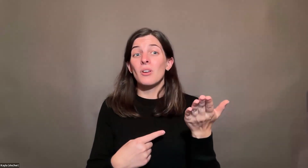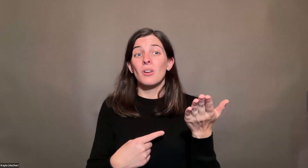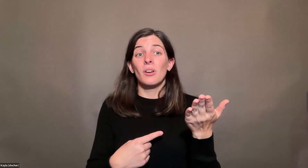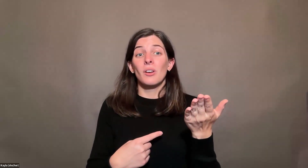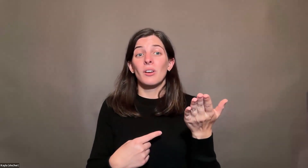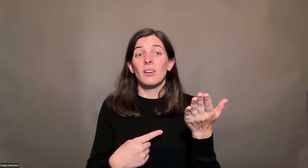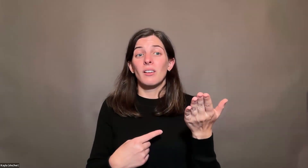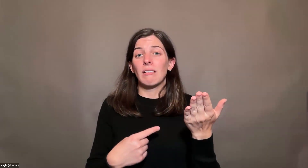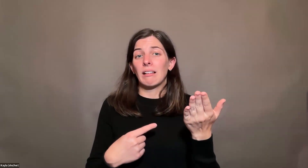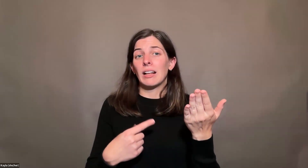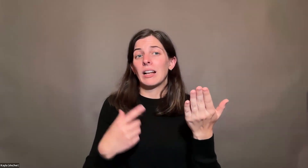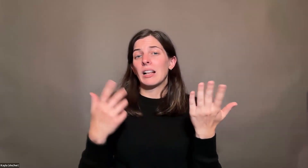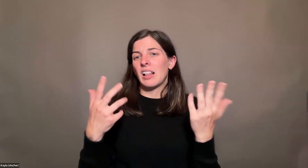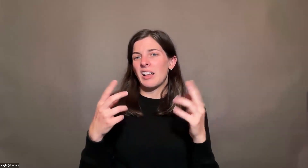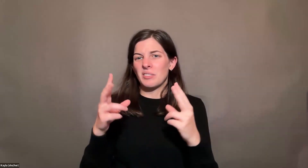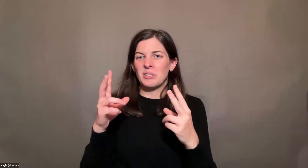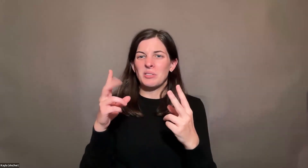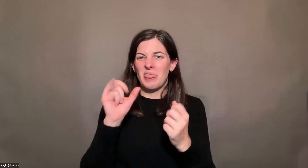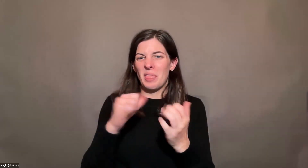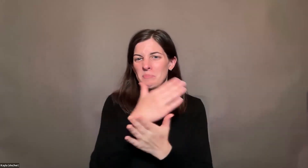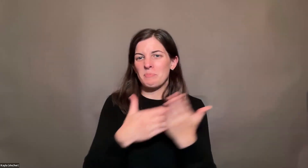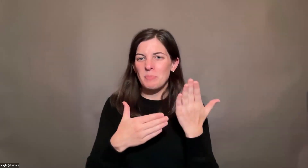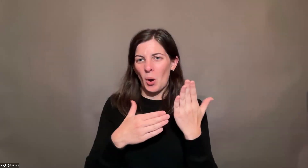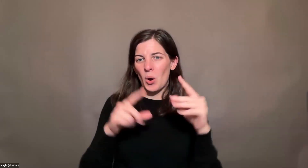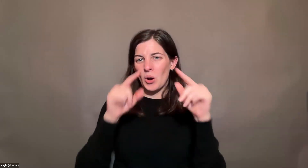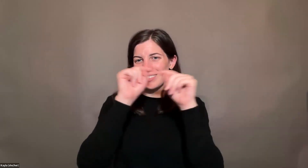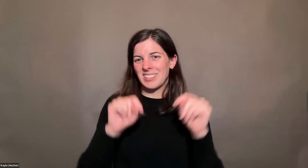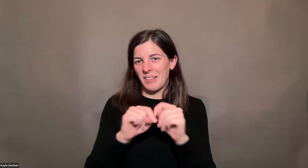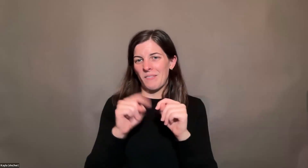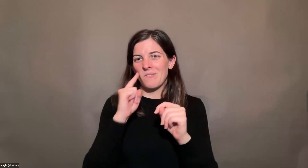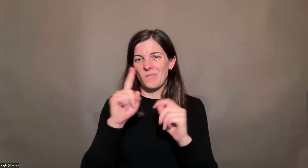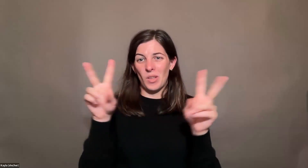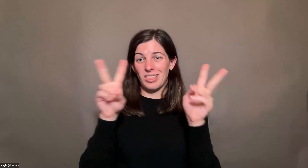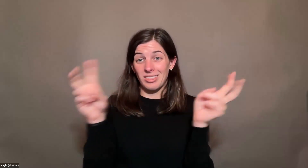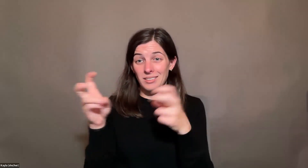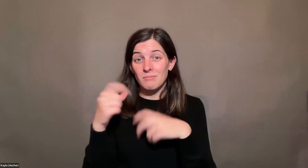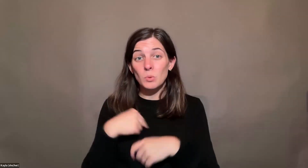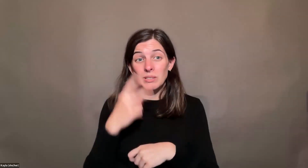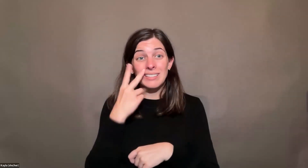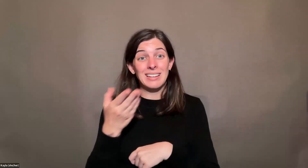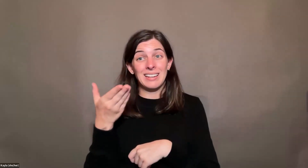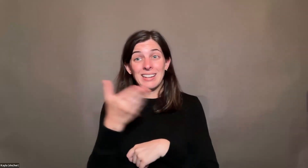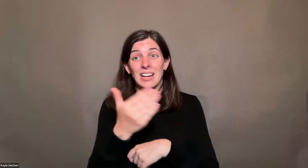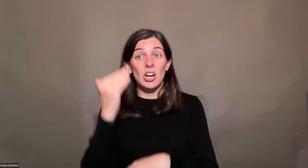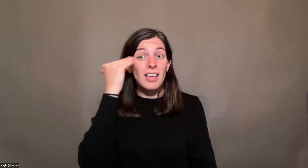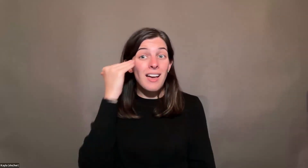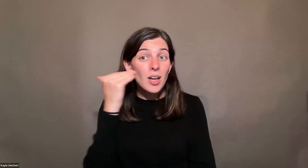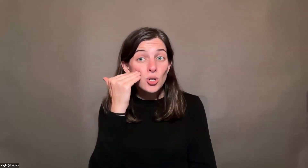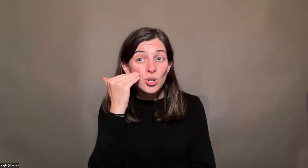the part template part of the theme. So here header is actually, we can use header instead